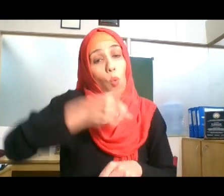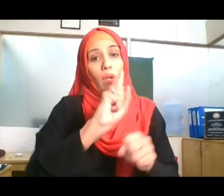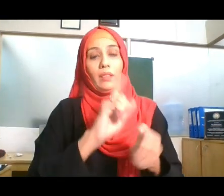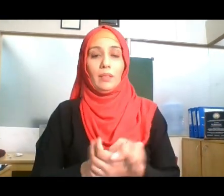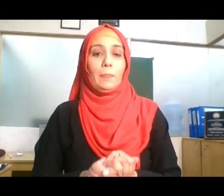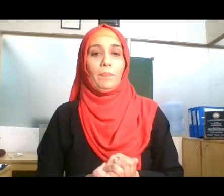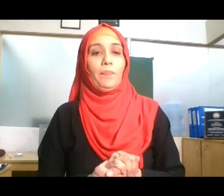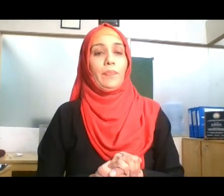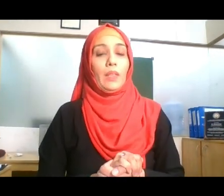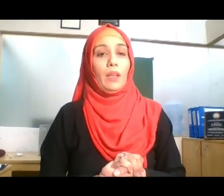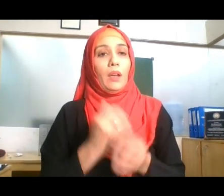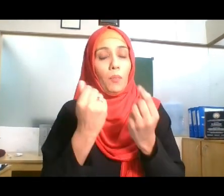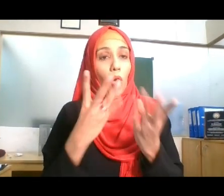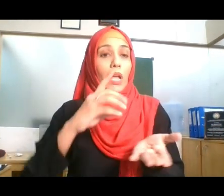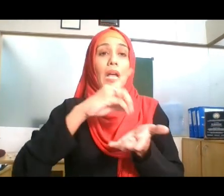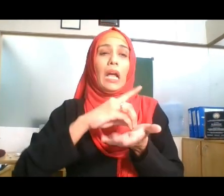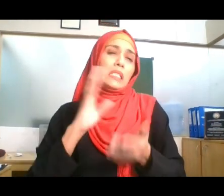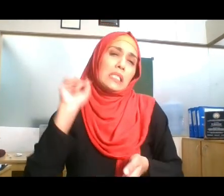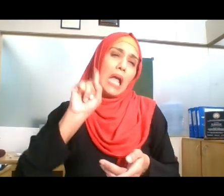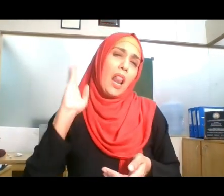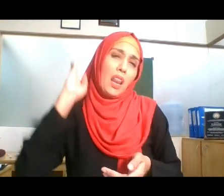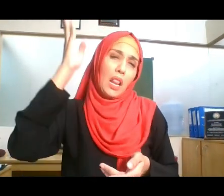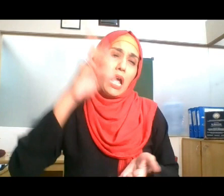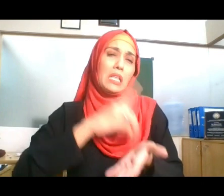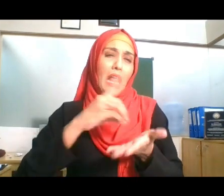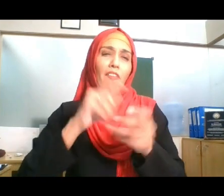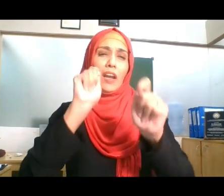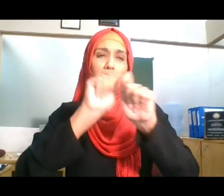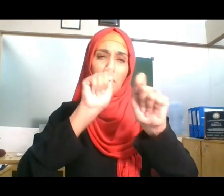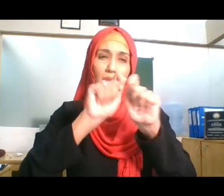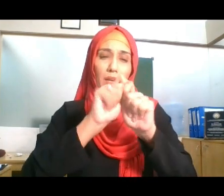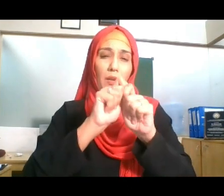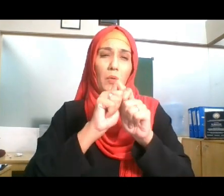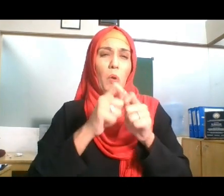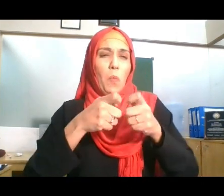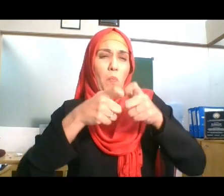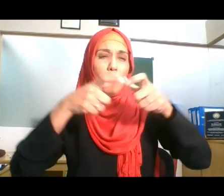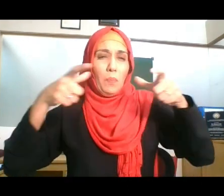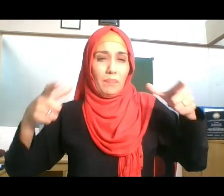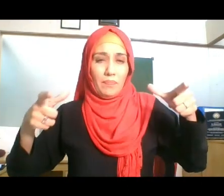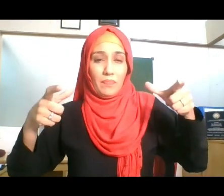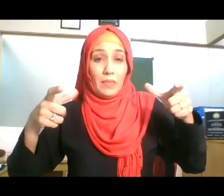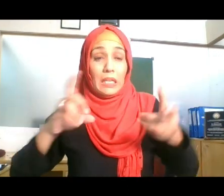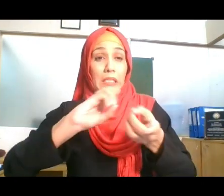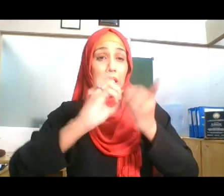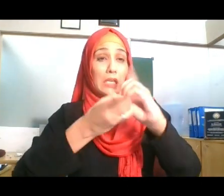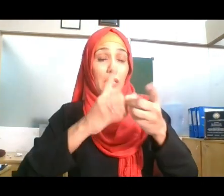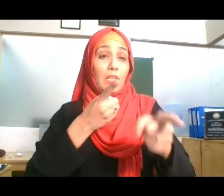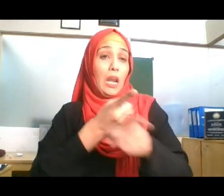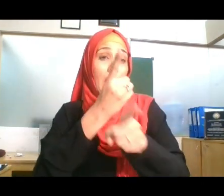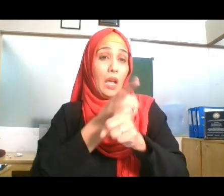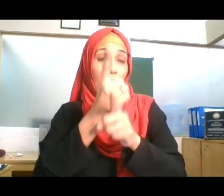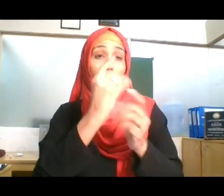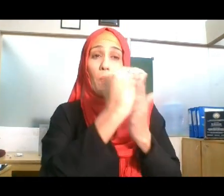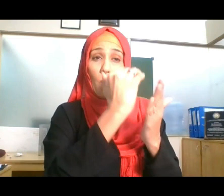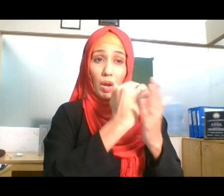So over the years, Deaf Reach has developed a large pool of digital learning resources in sign language